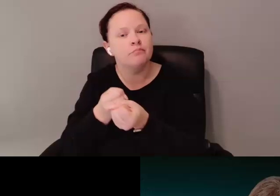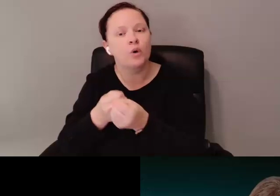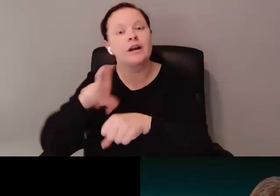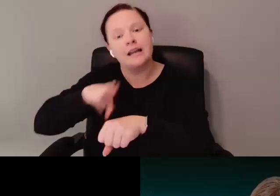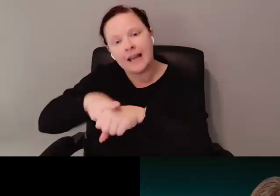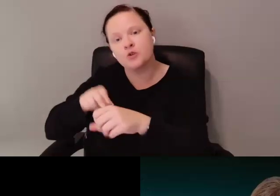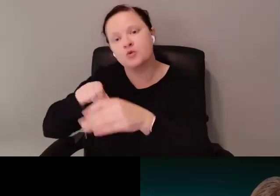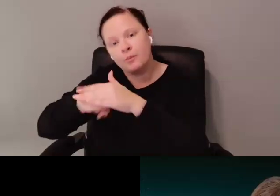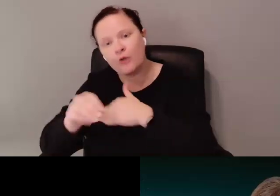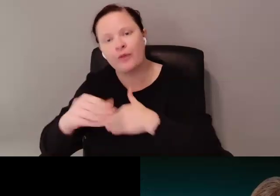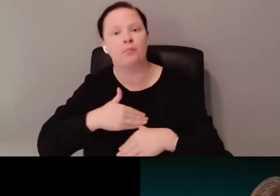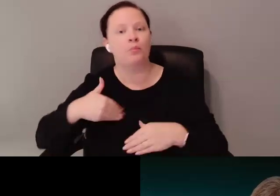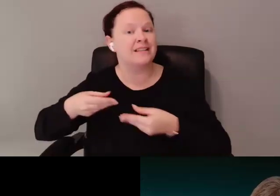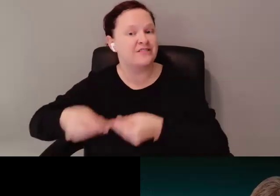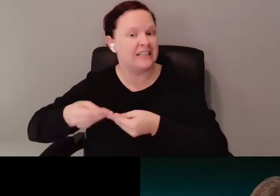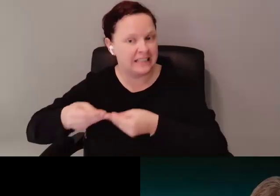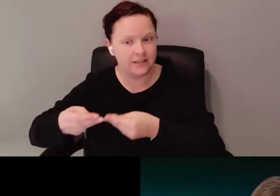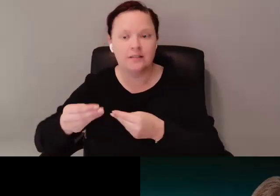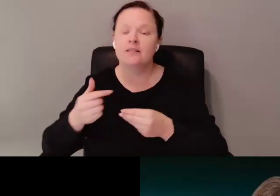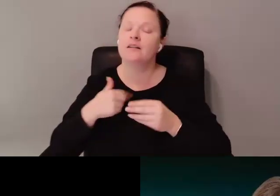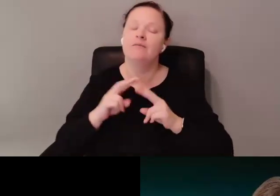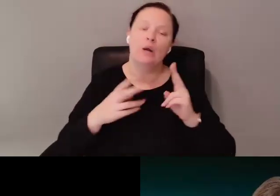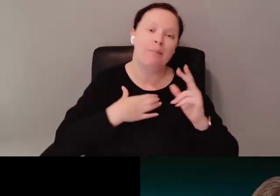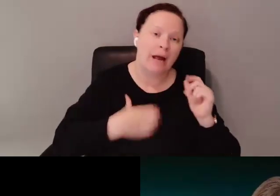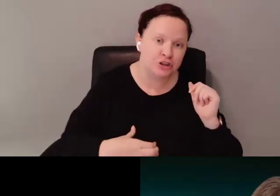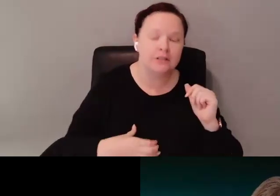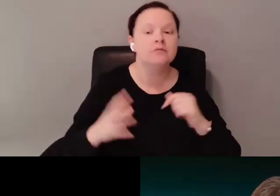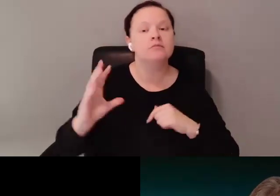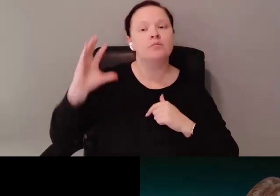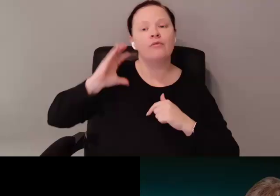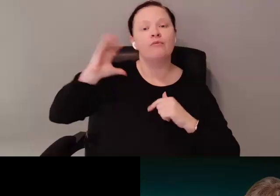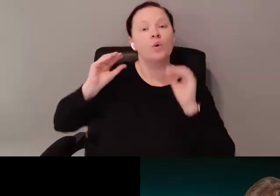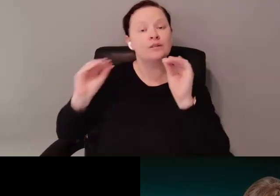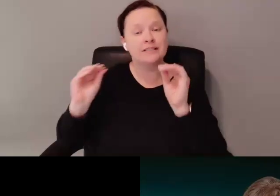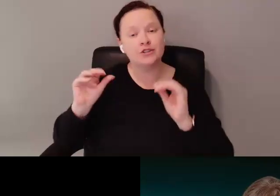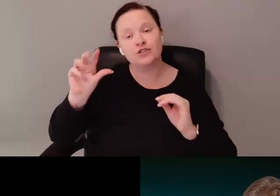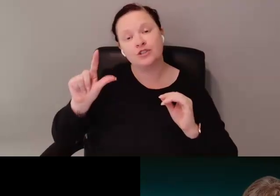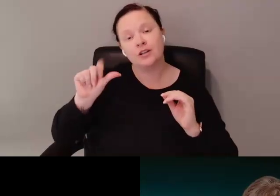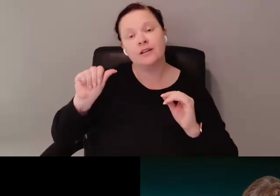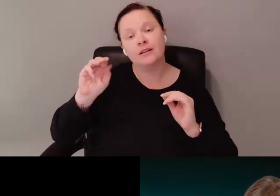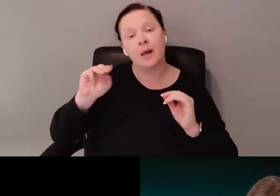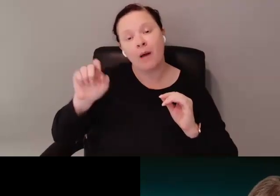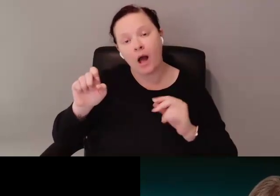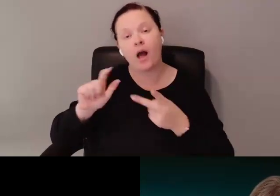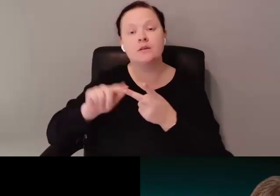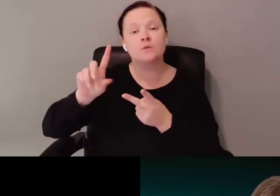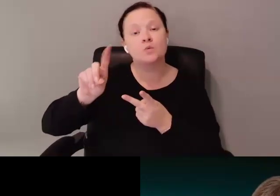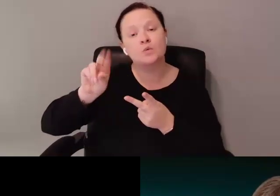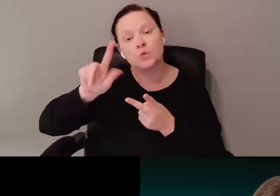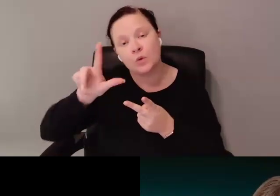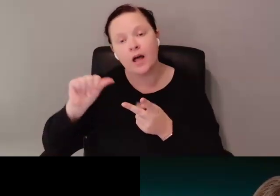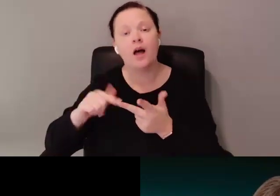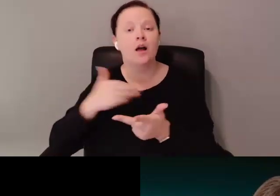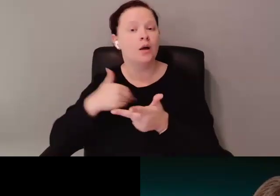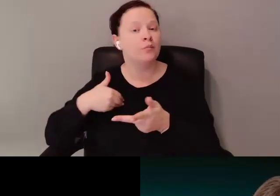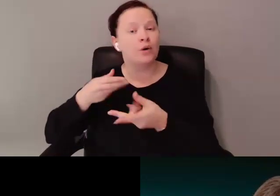and breastfeeding. So I was quite passionate. I'm a former Lamaze teacher, doula, breastfeeding specialist. I think